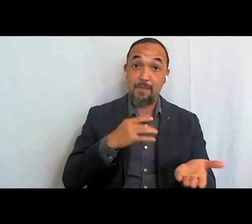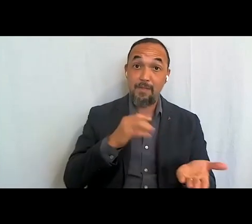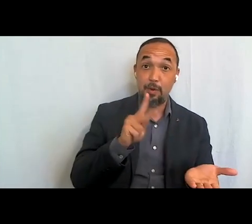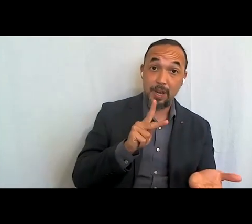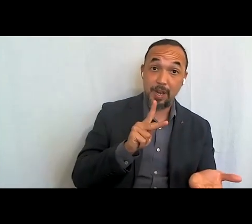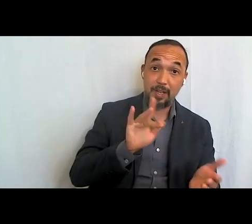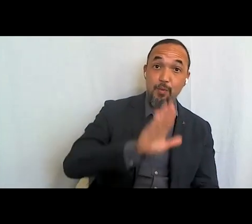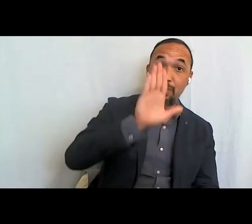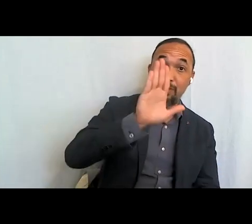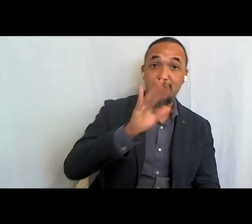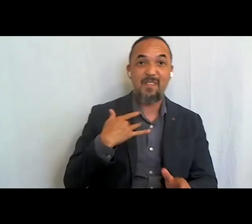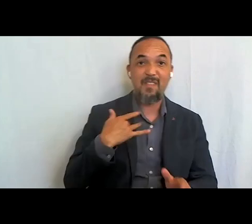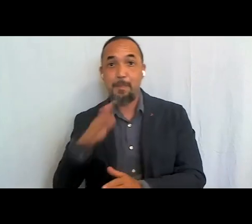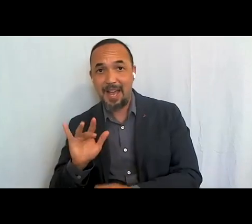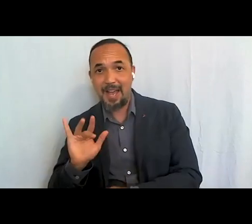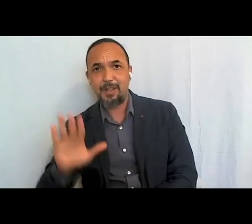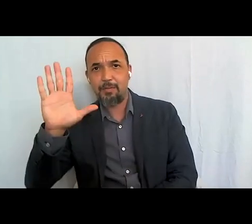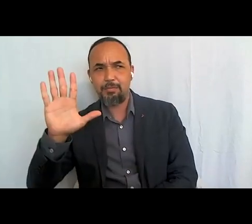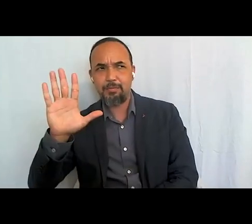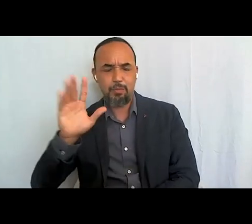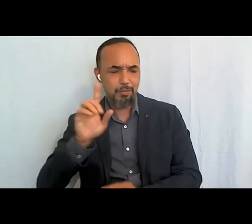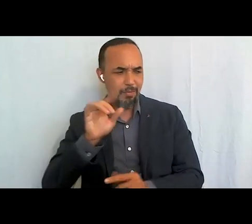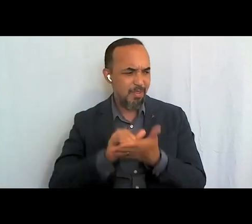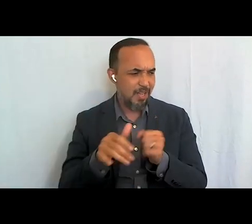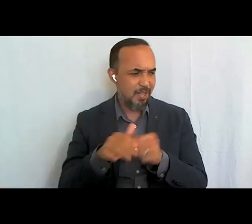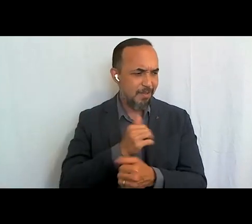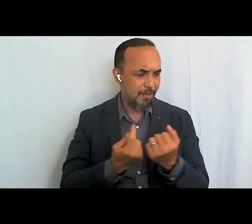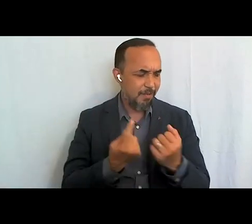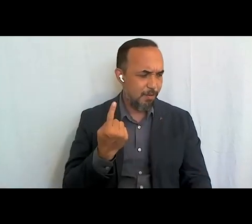Wait, no, that's everybody then, maybe. In the middle.